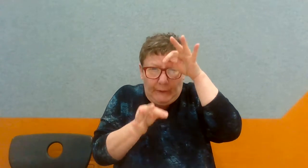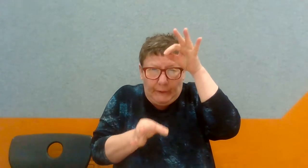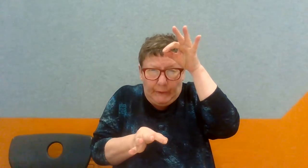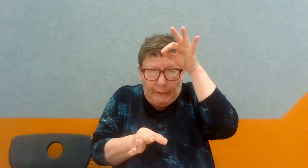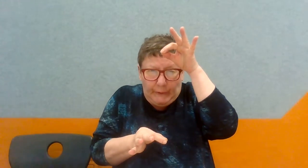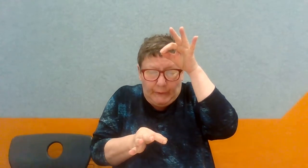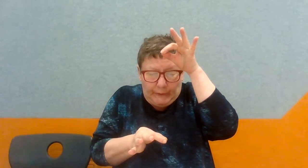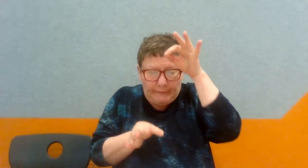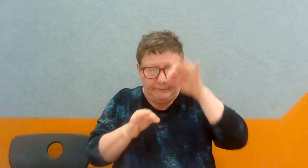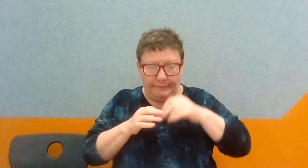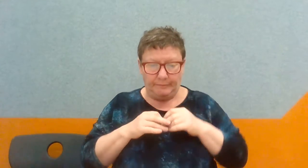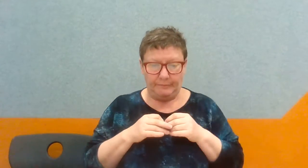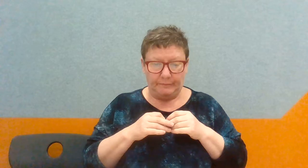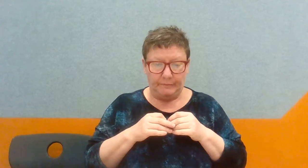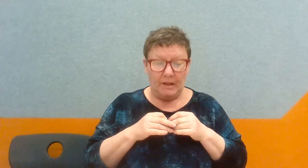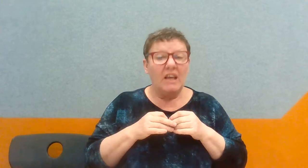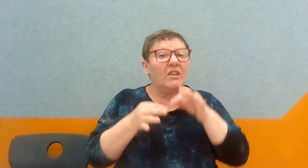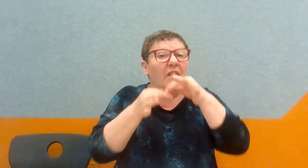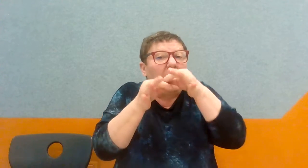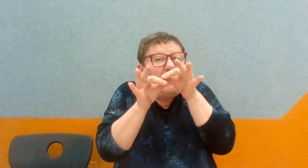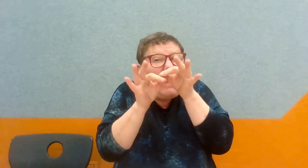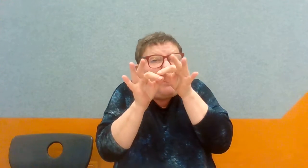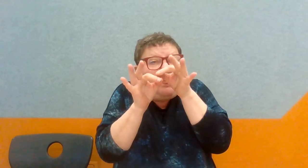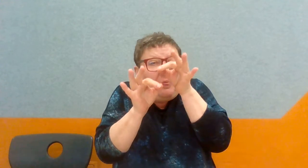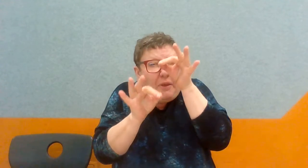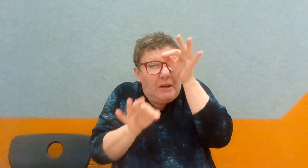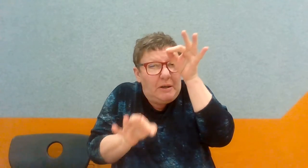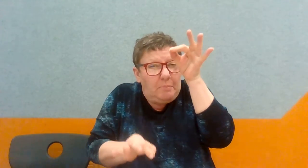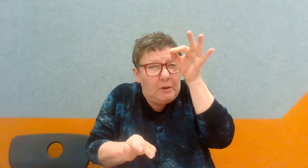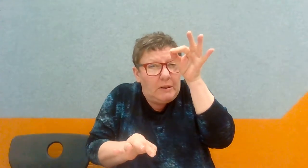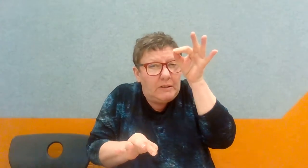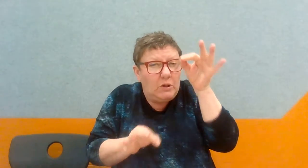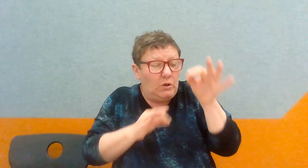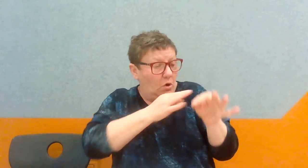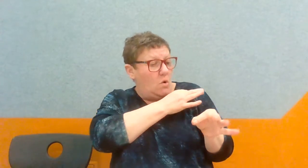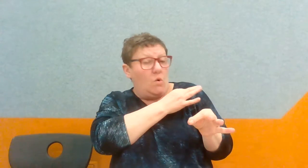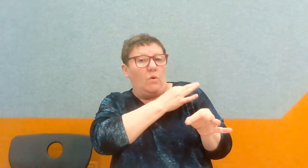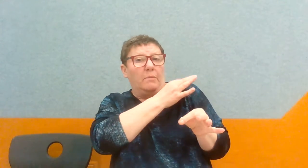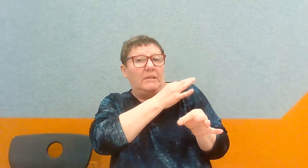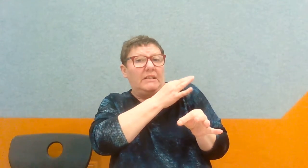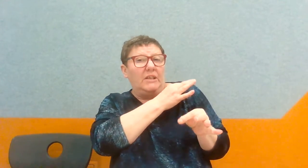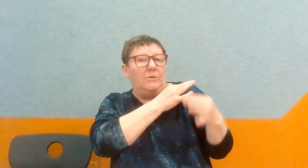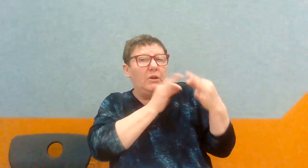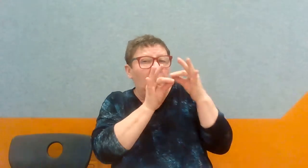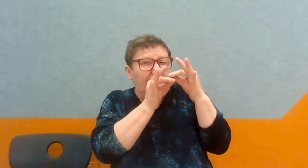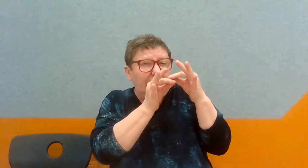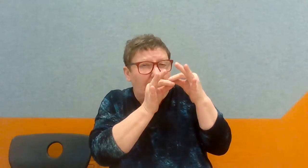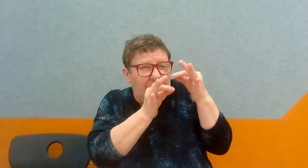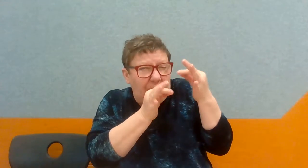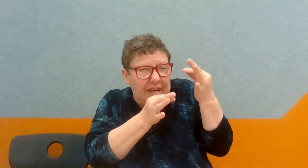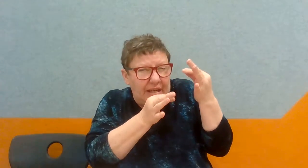Thin. So that can be a thin person, or the material is